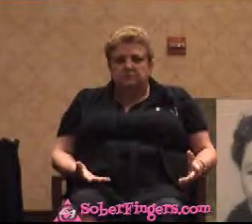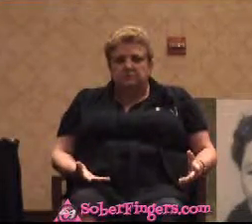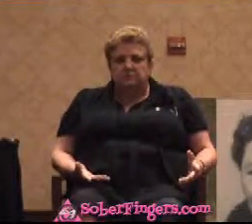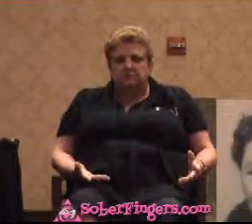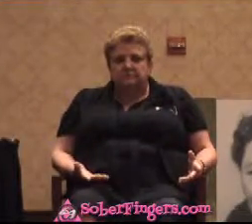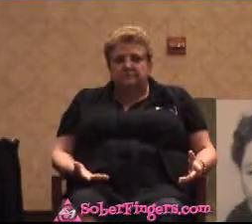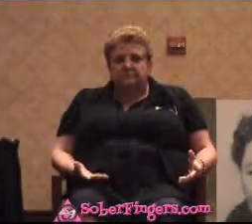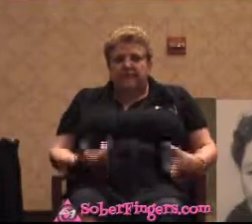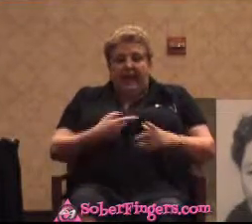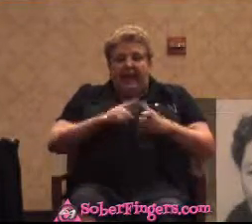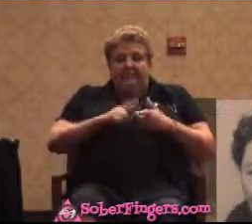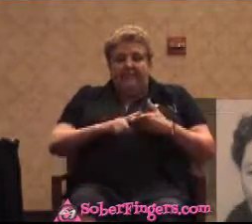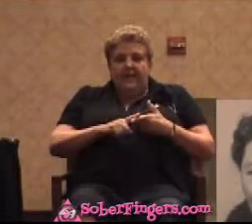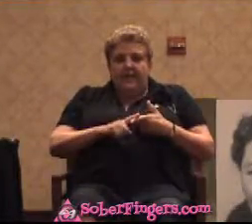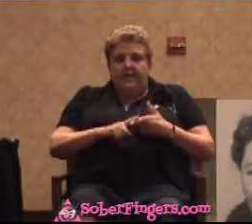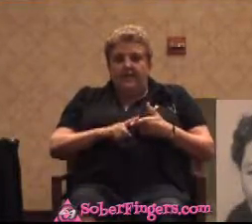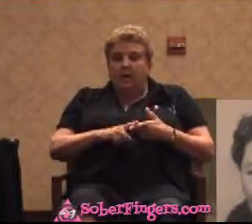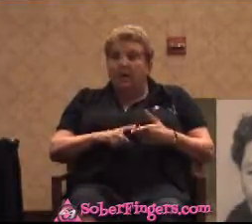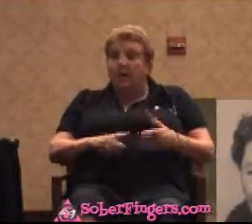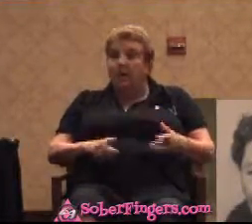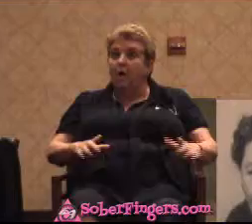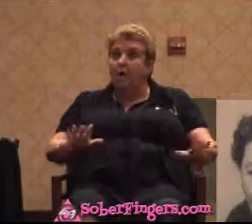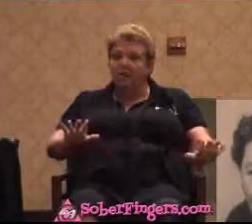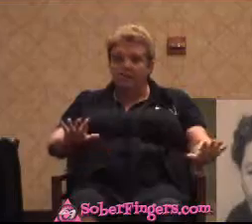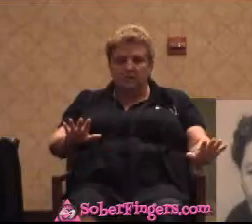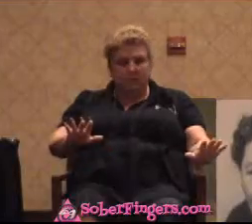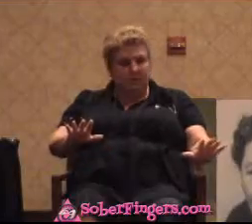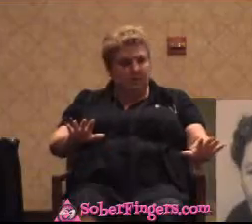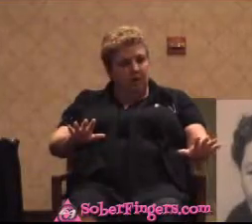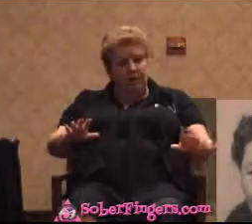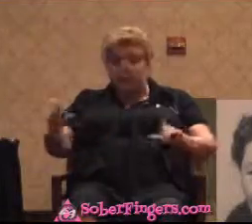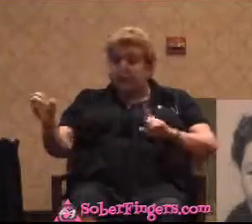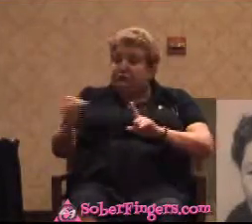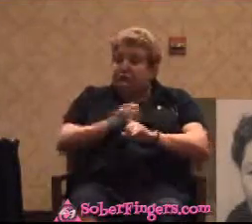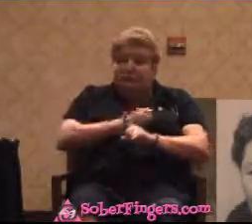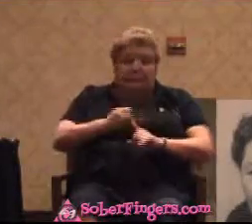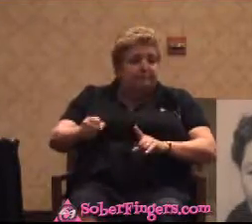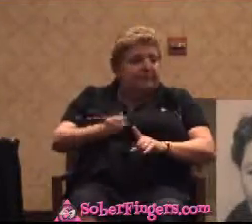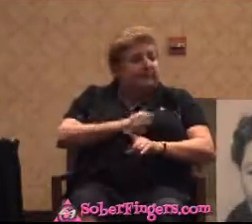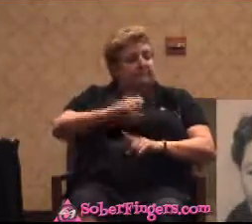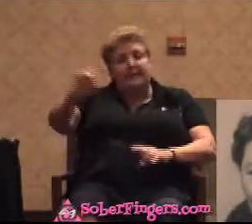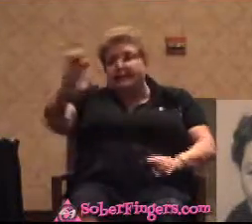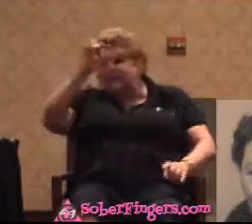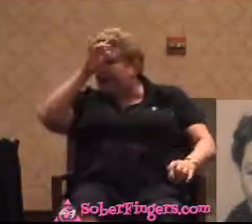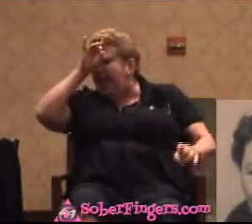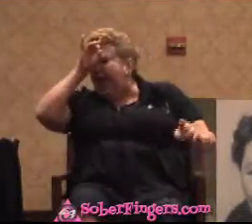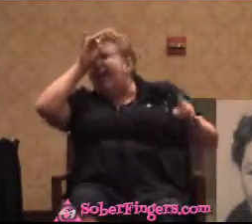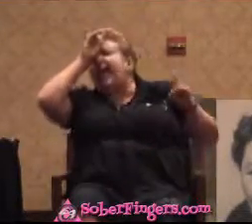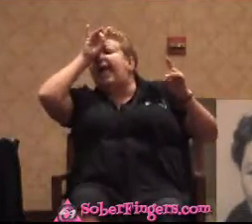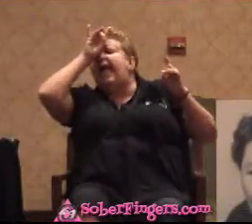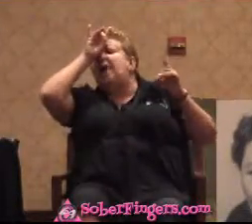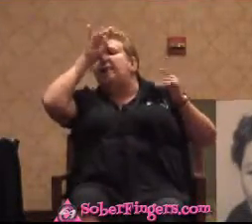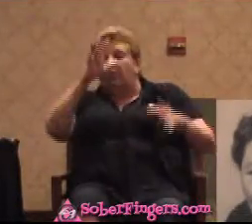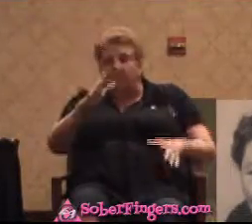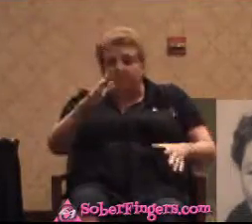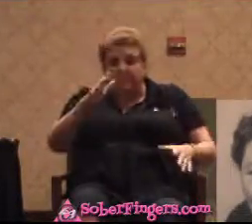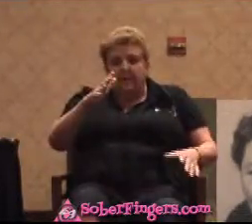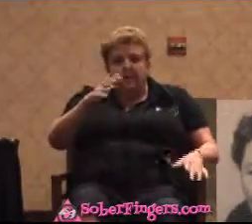And man, she gave me she beat me down something terrible. And my mom's in the screen door,